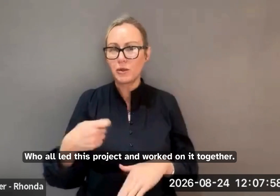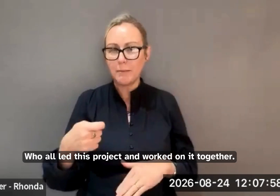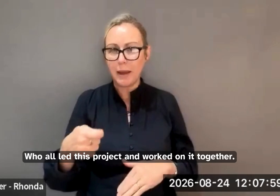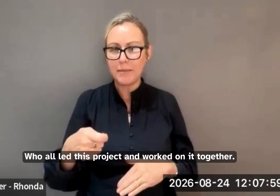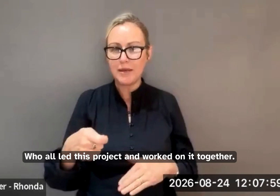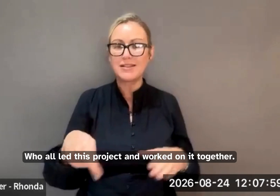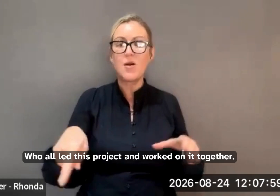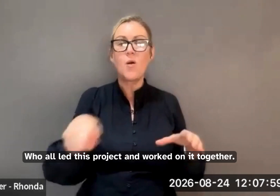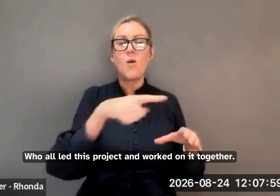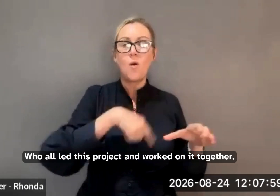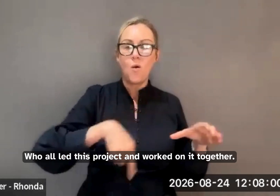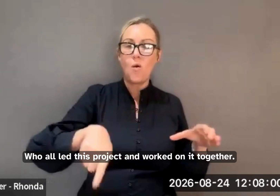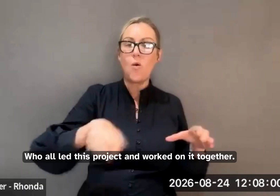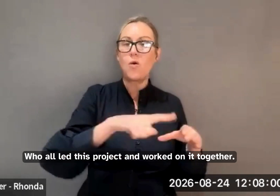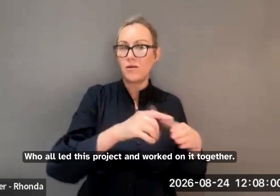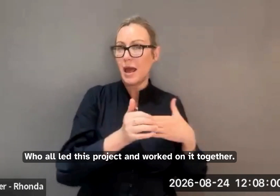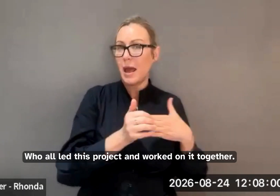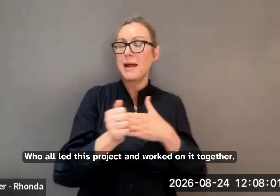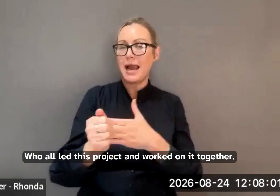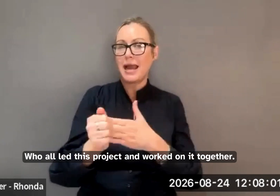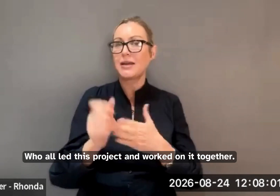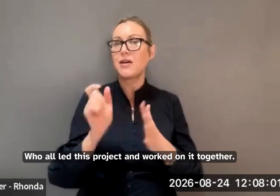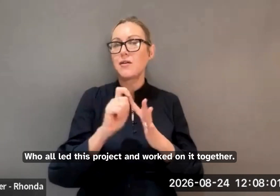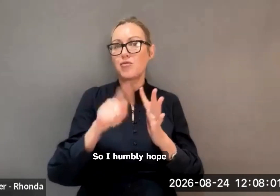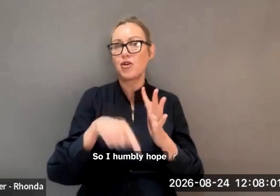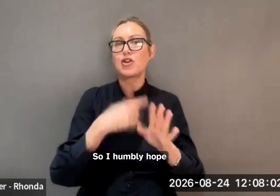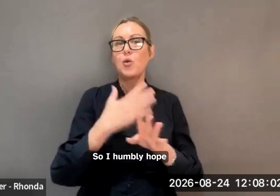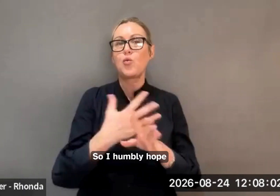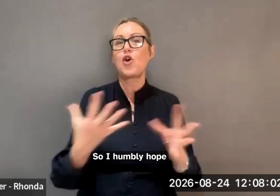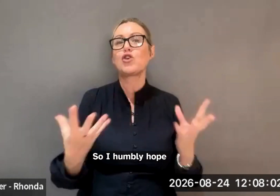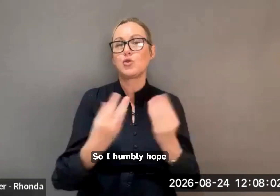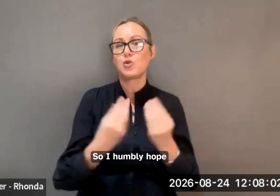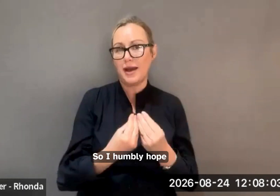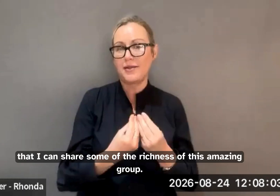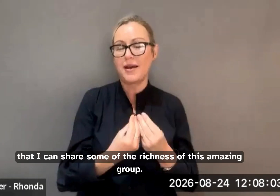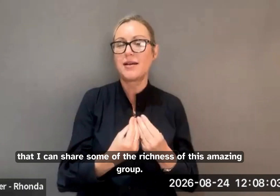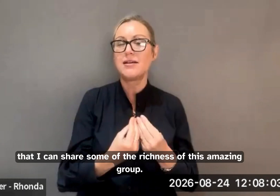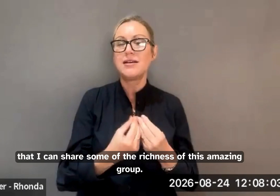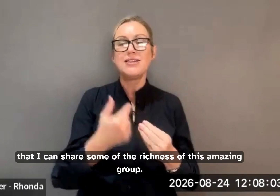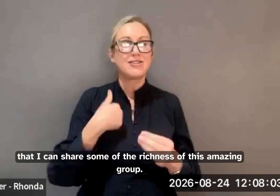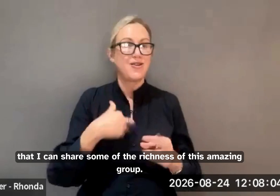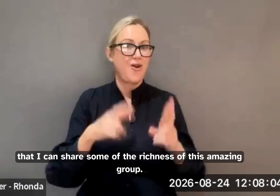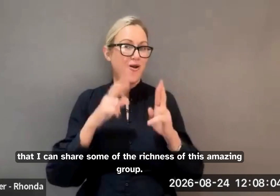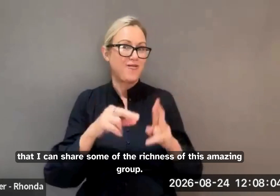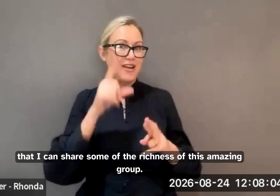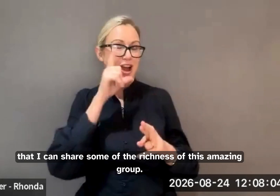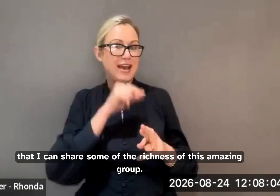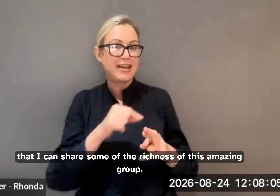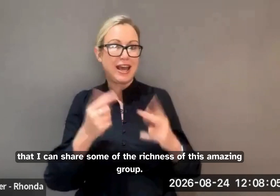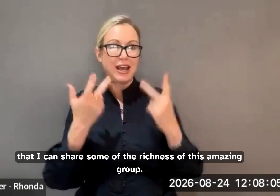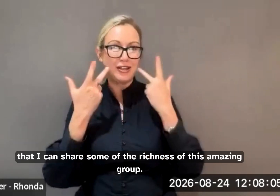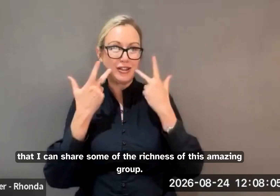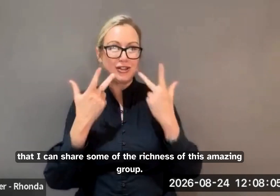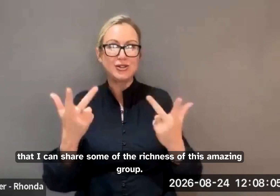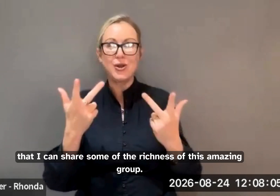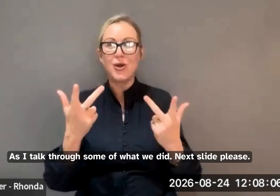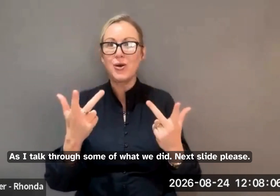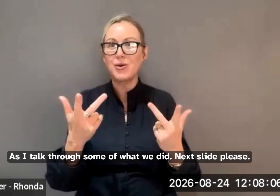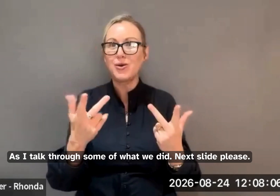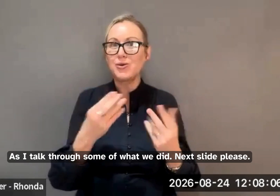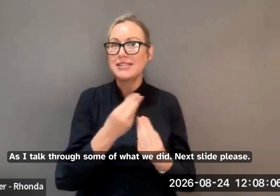who all led this project and worked on it together. So I humbly hope that I can share some of the richness of this amazing